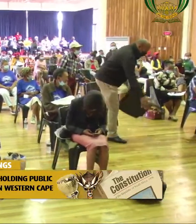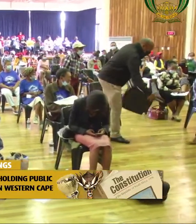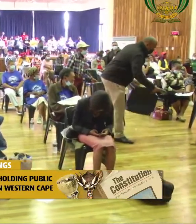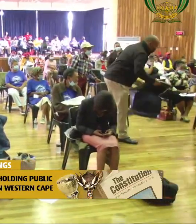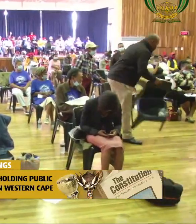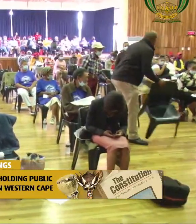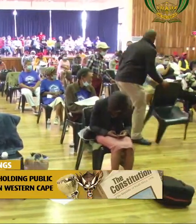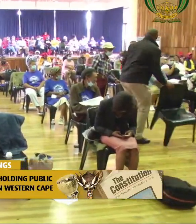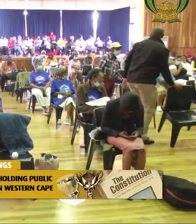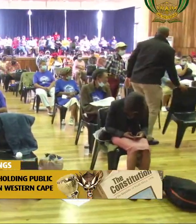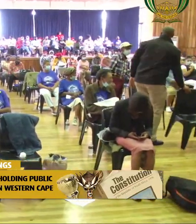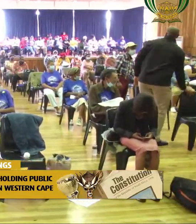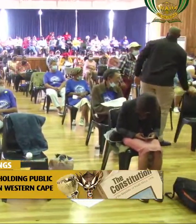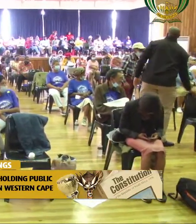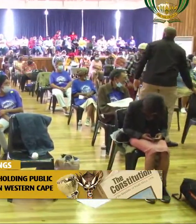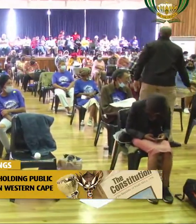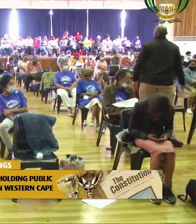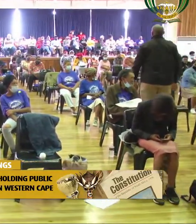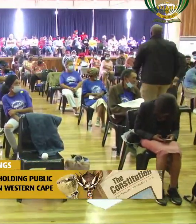Number 3.